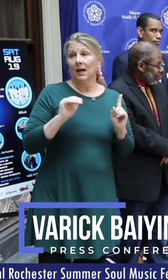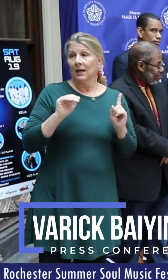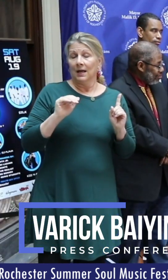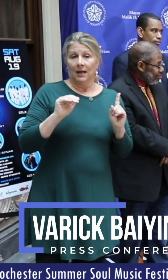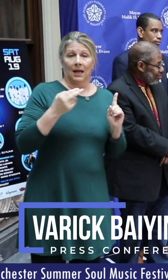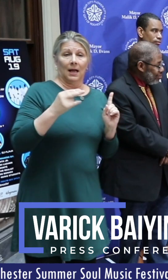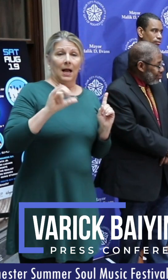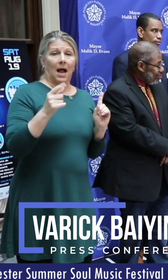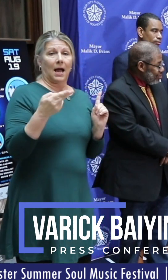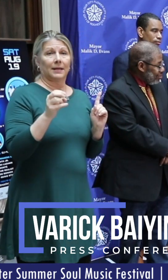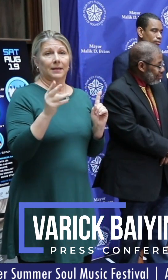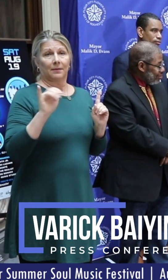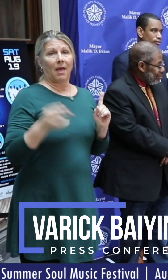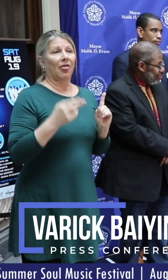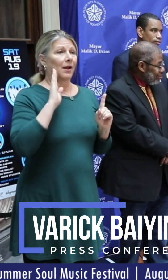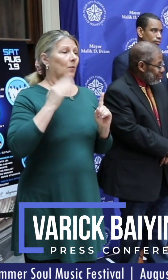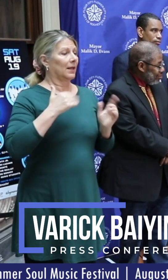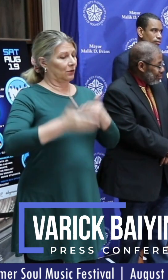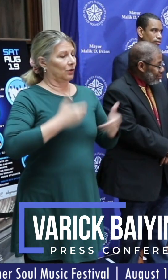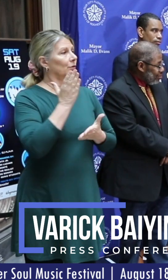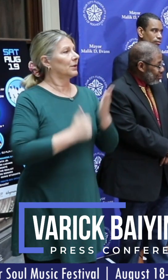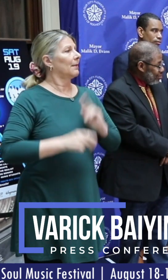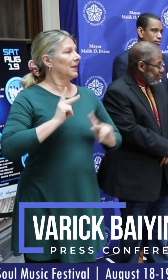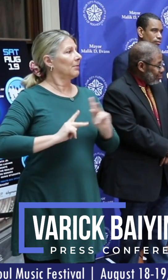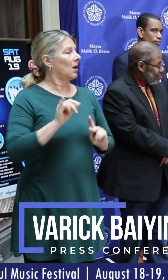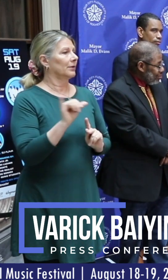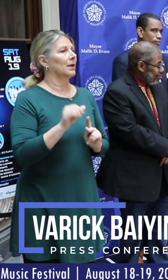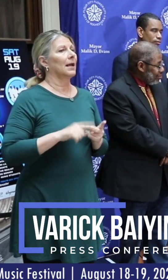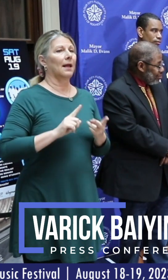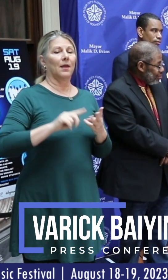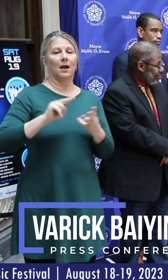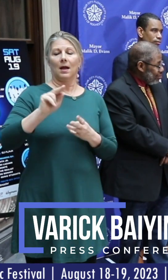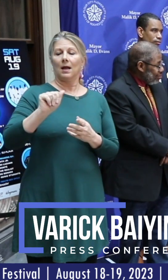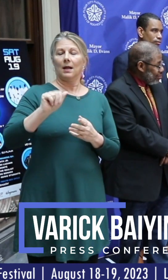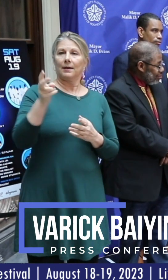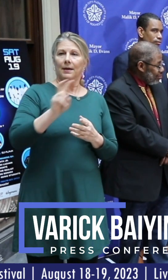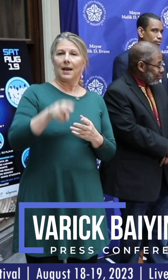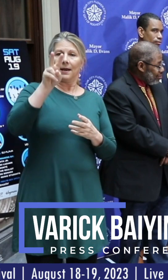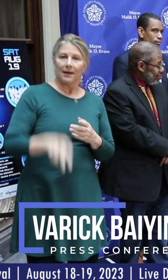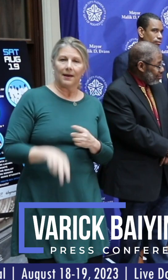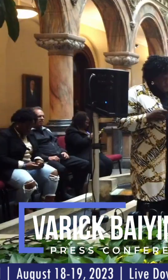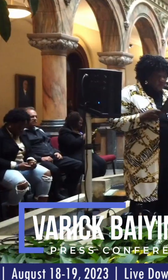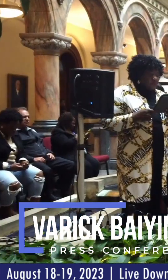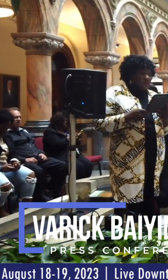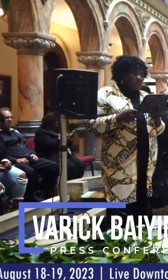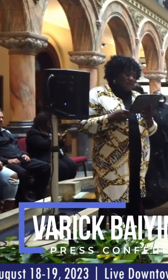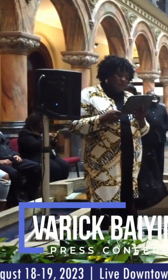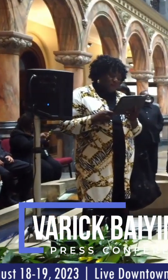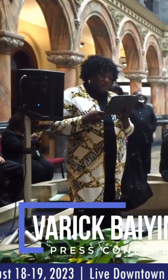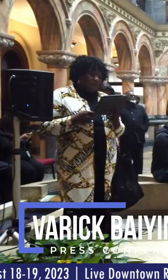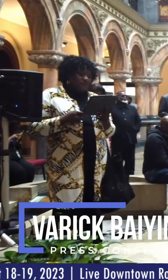a couple of artists to us as well. And we have the NASA family. That's Friday night, August